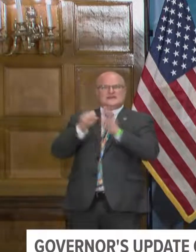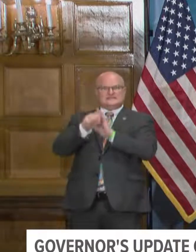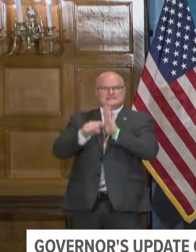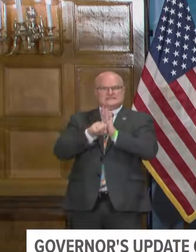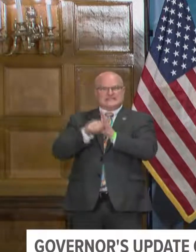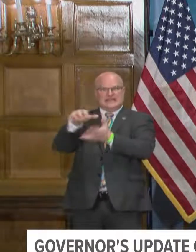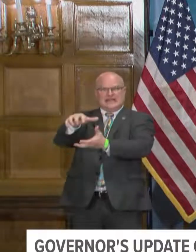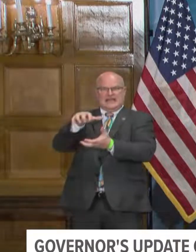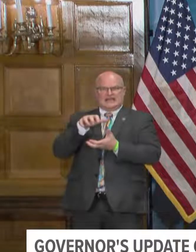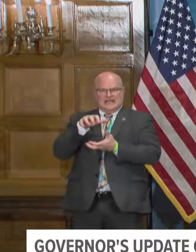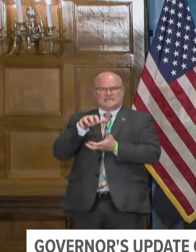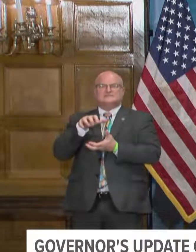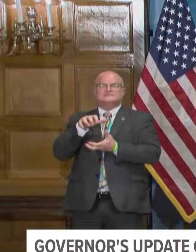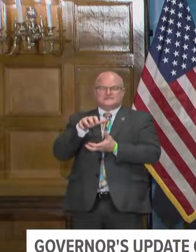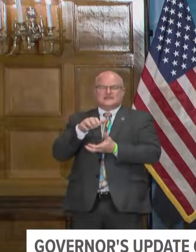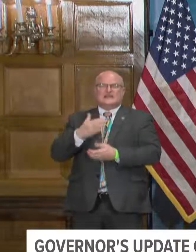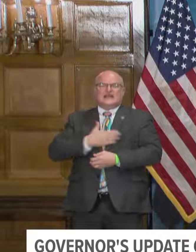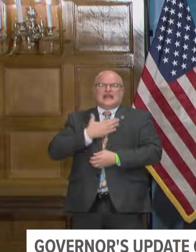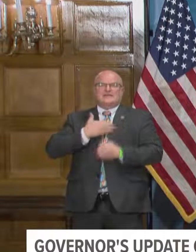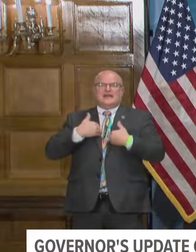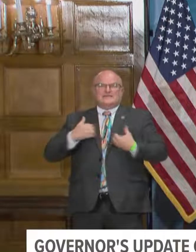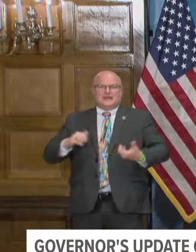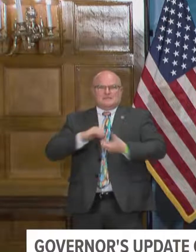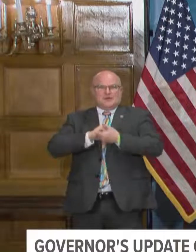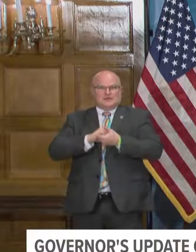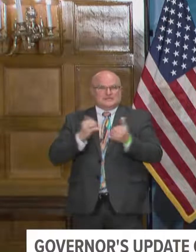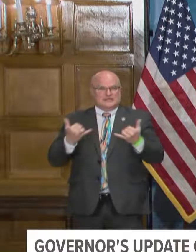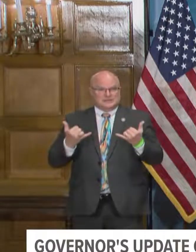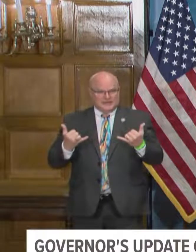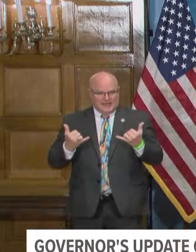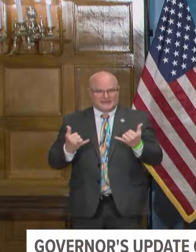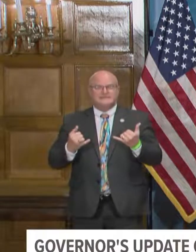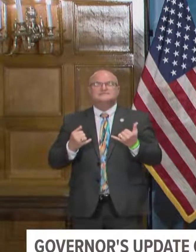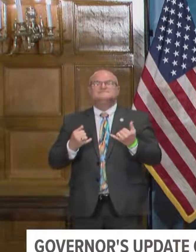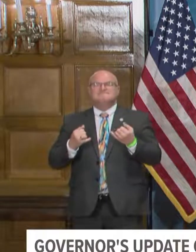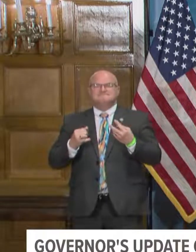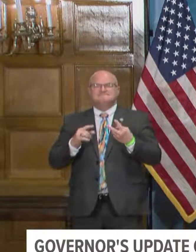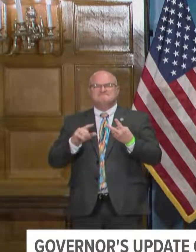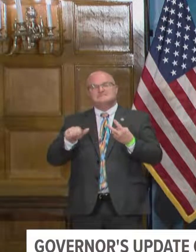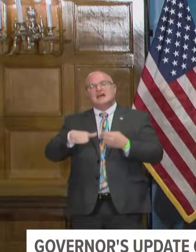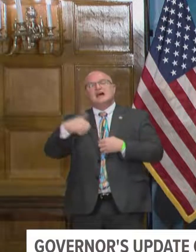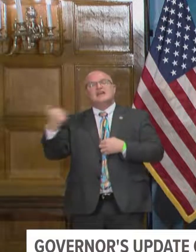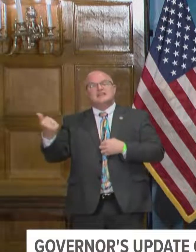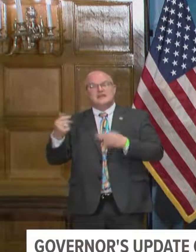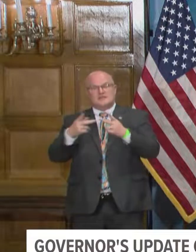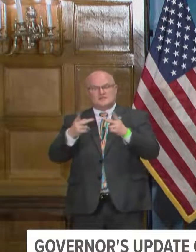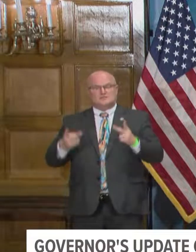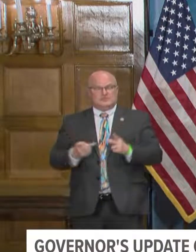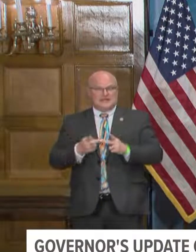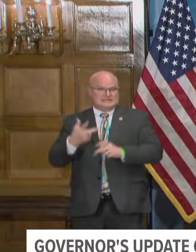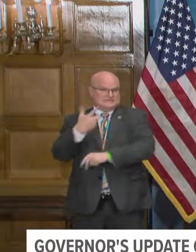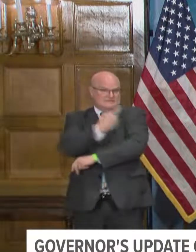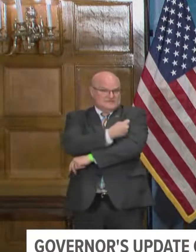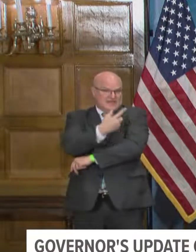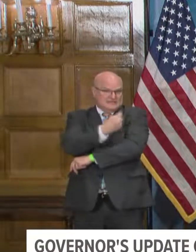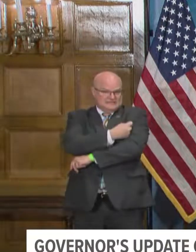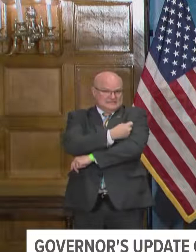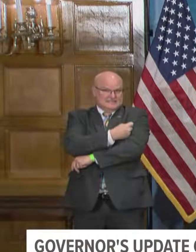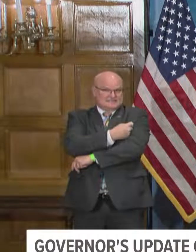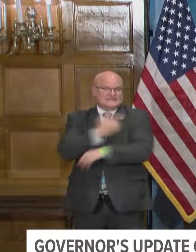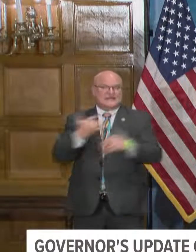we're delighted to have that partnership that will be another source of vaccine